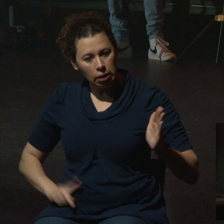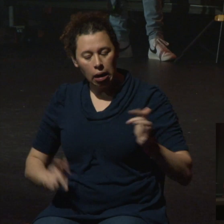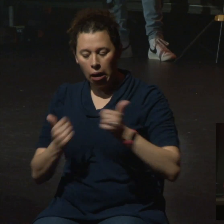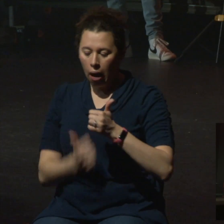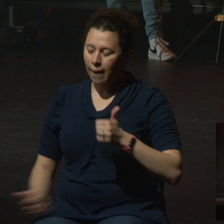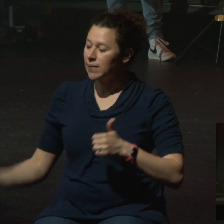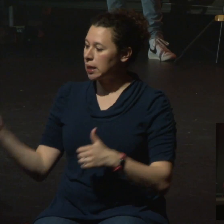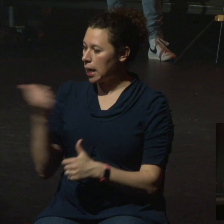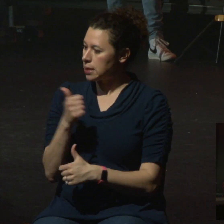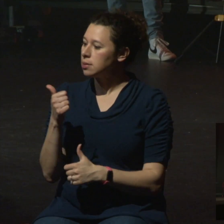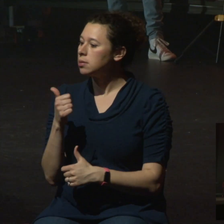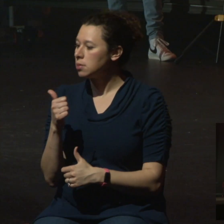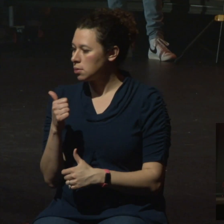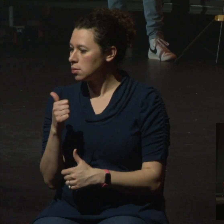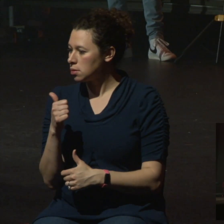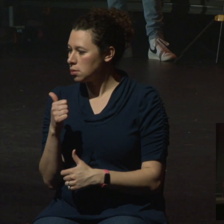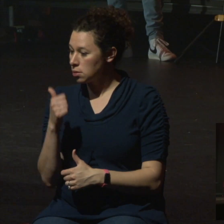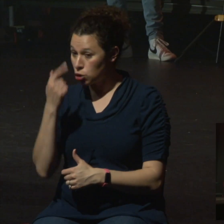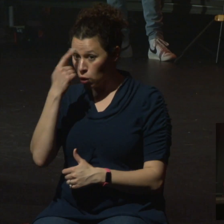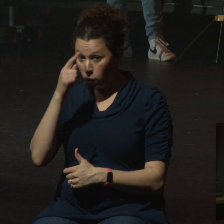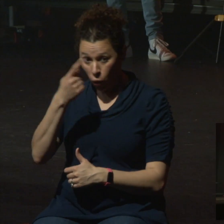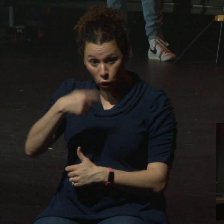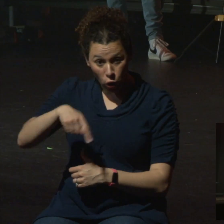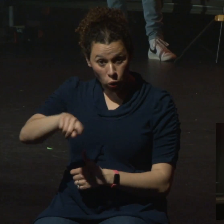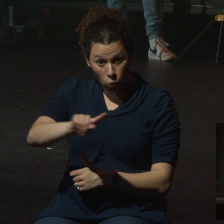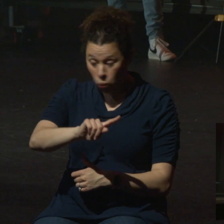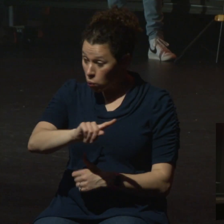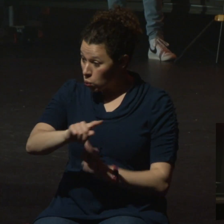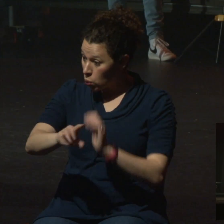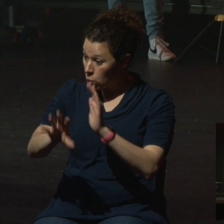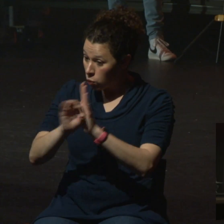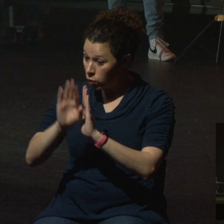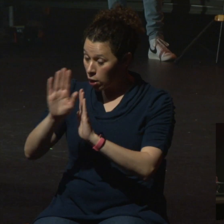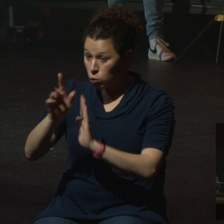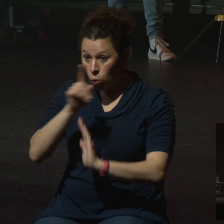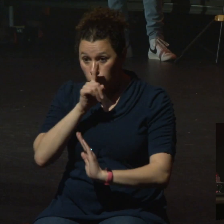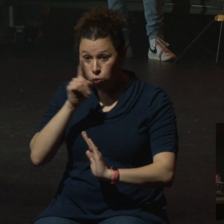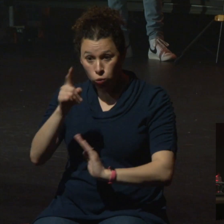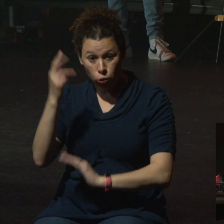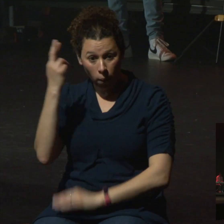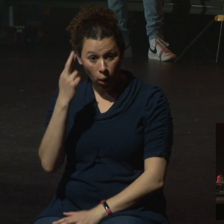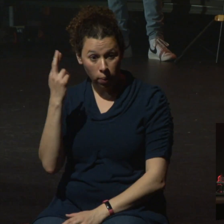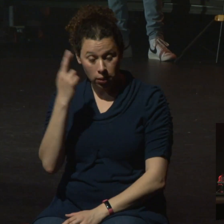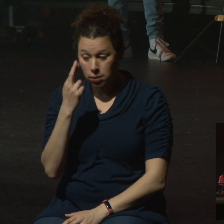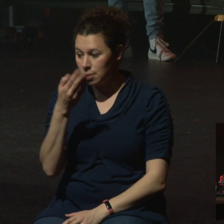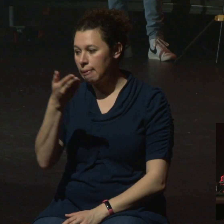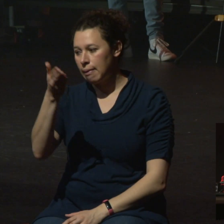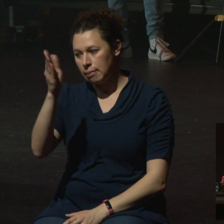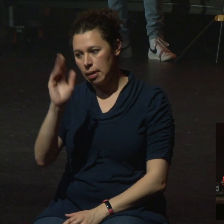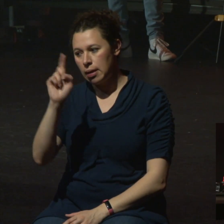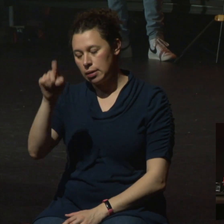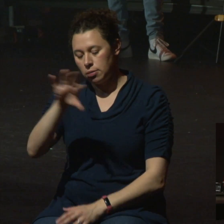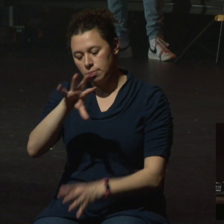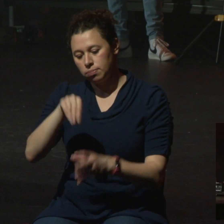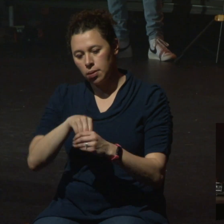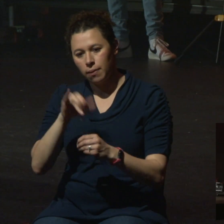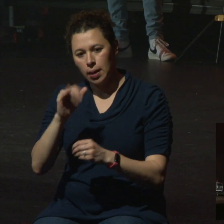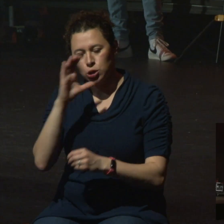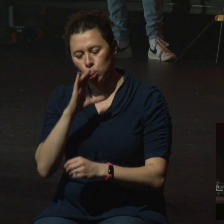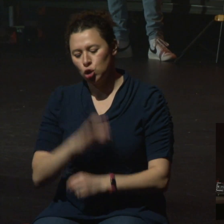So I believe that in order for you to find your true purpose, God has got to be a part of the search.